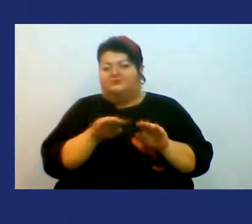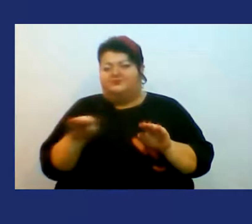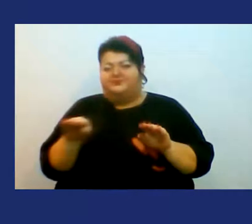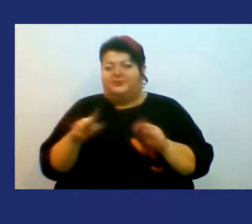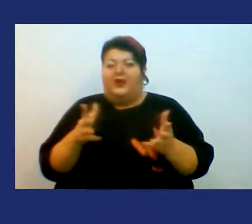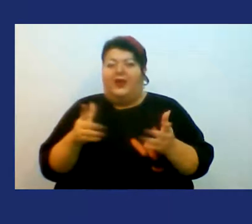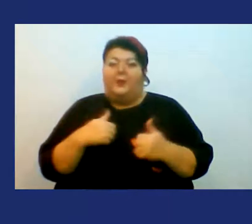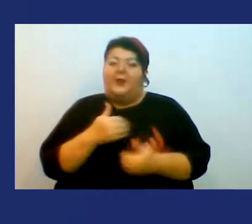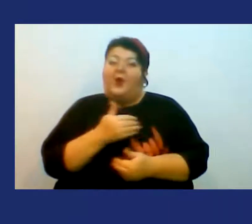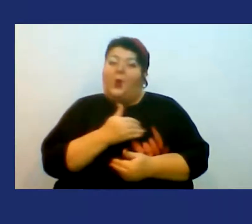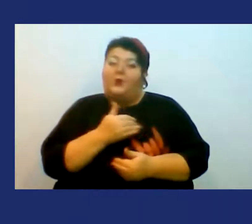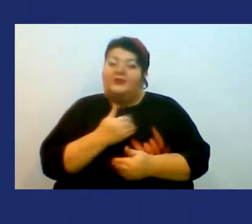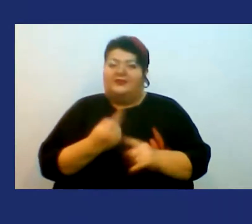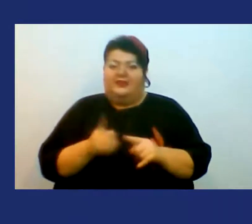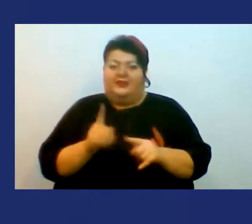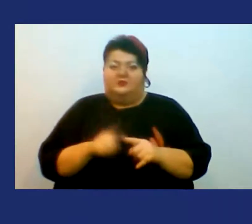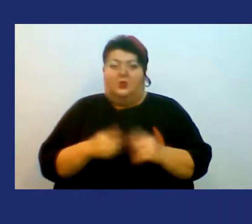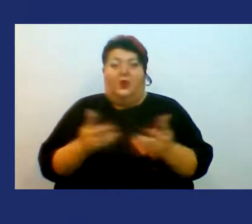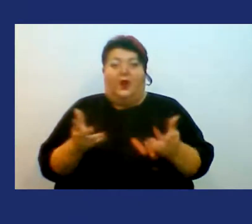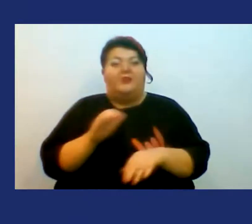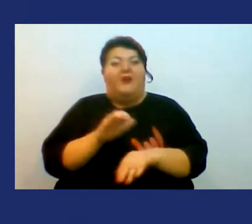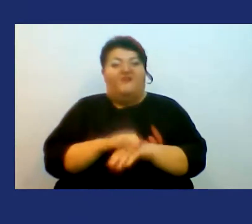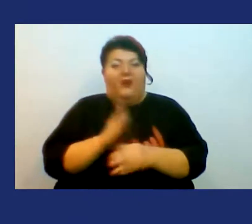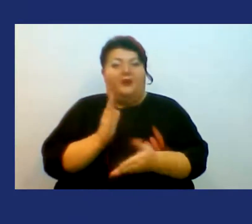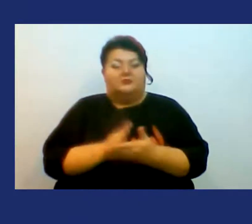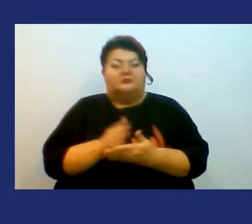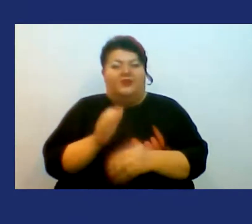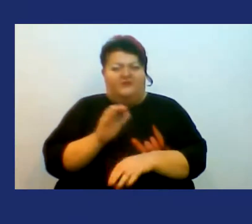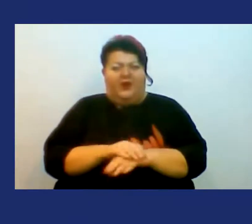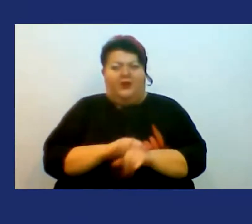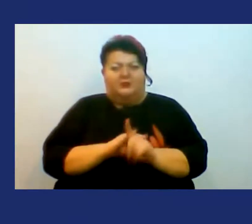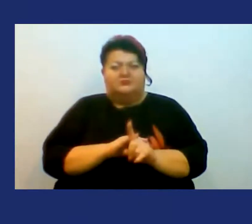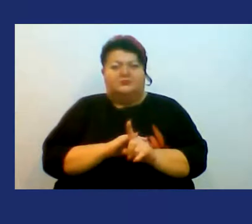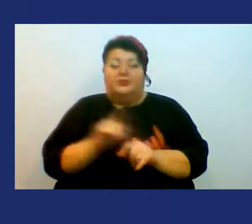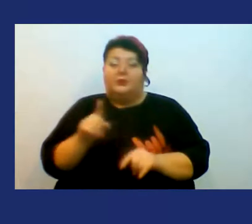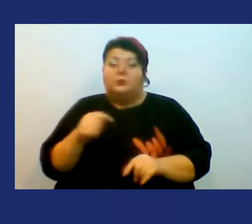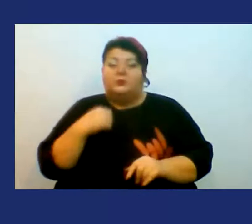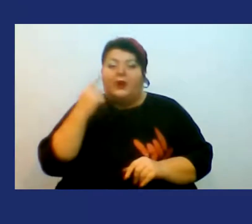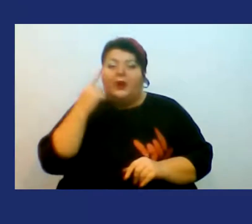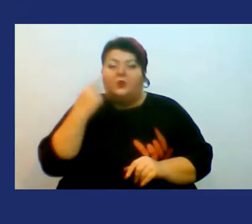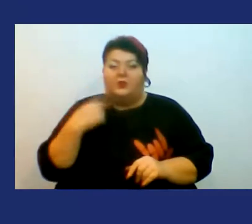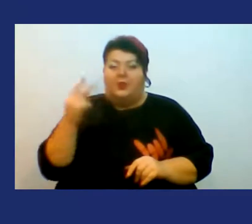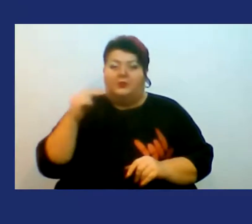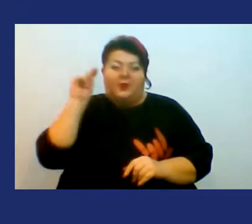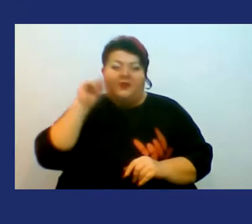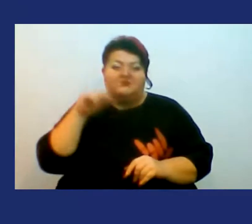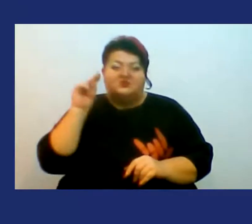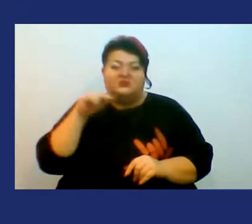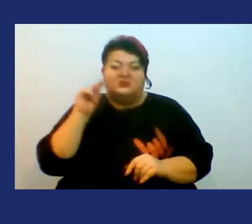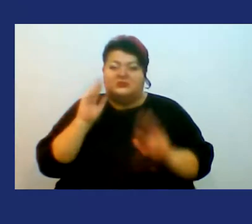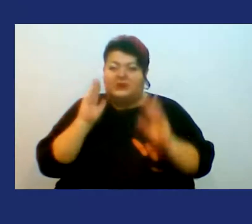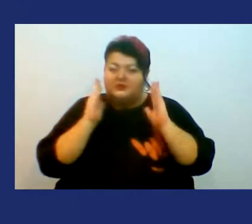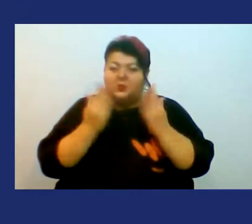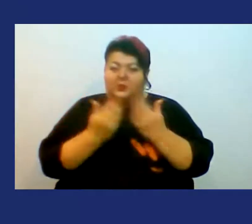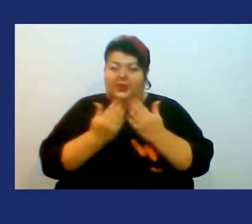tone of voice that we would like it to be, but the fact is the fact. And here we have to learn how the